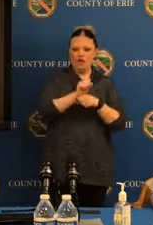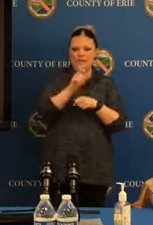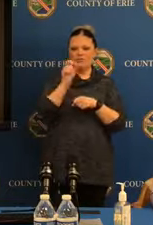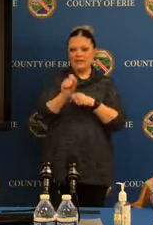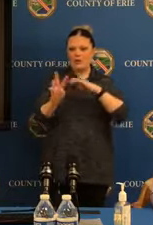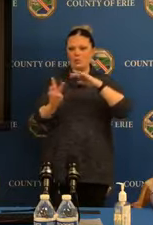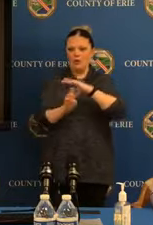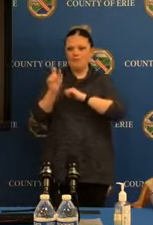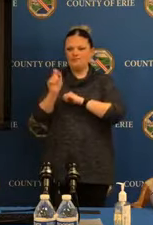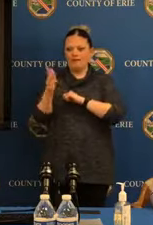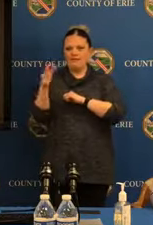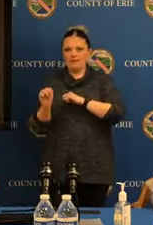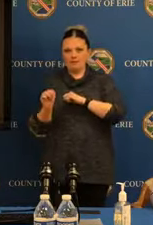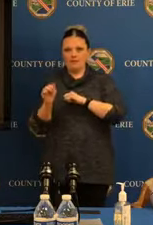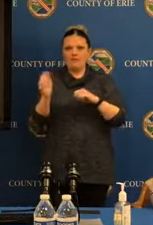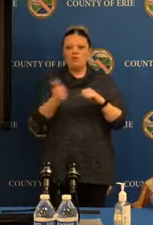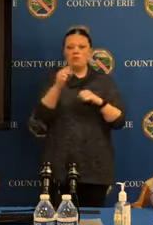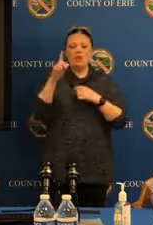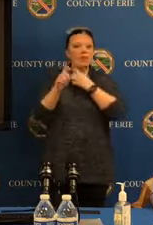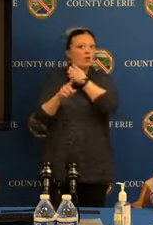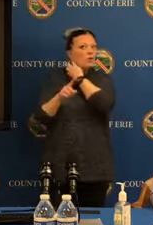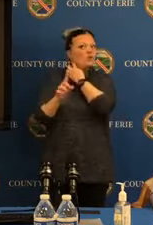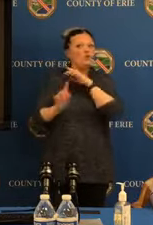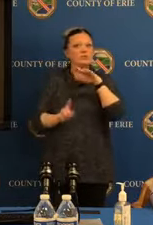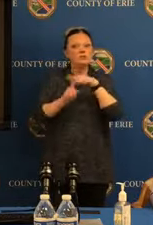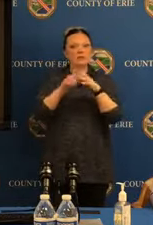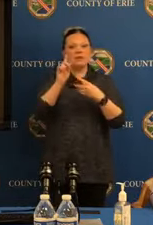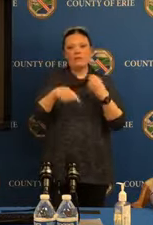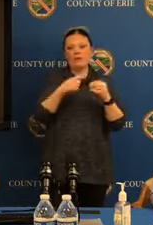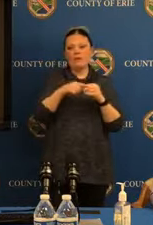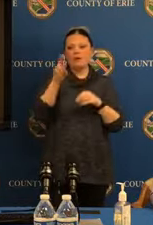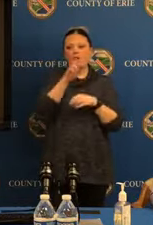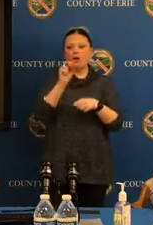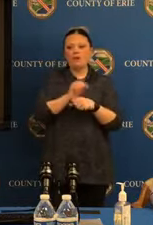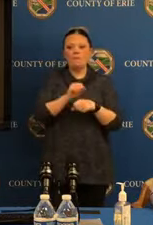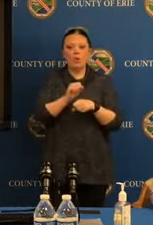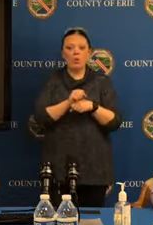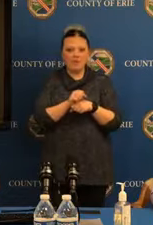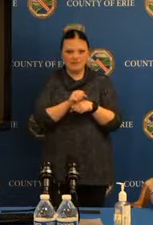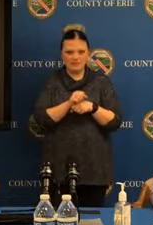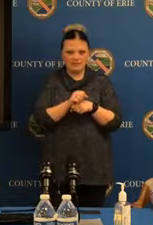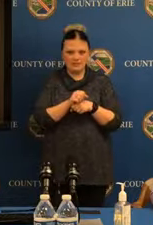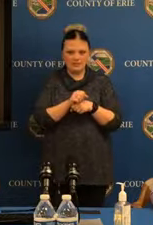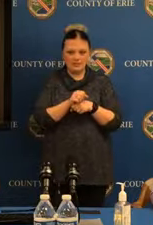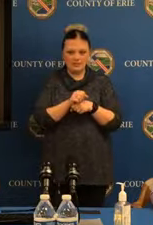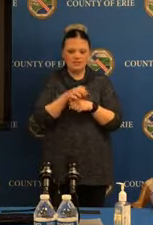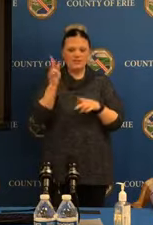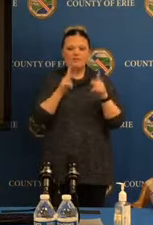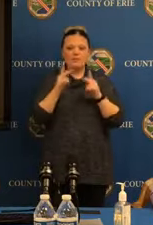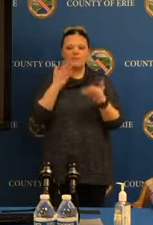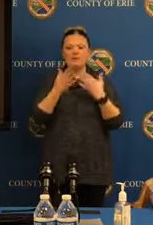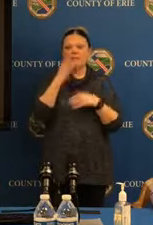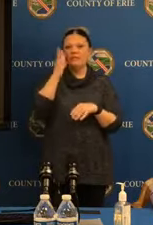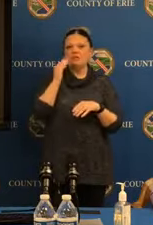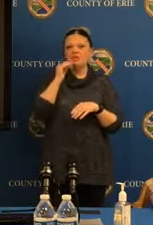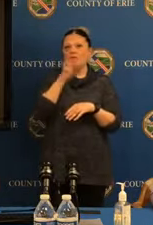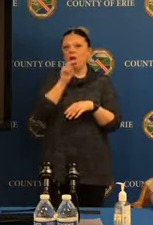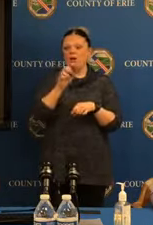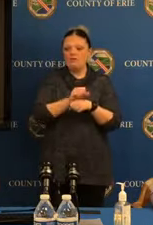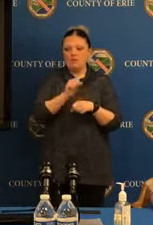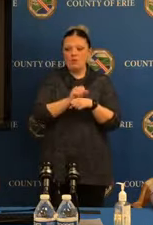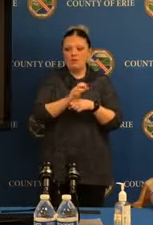jobs.wegmans.com. Another question that came up earlier was about our unemployment, folks that might be facing unemployment and